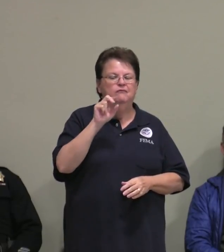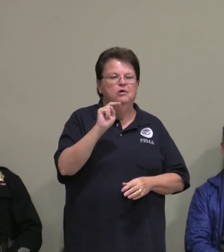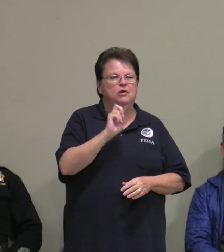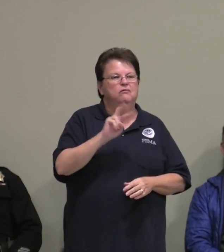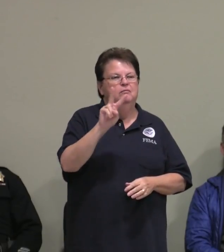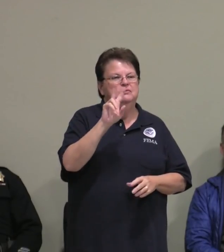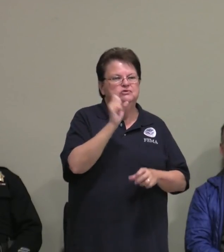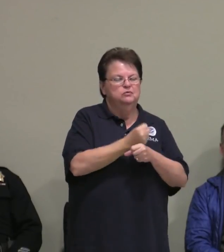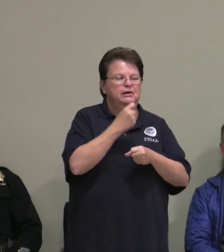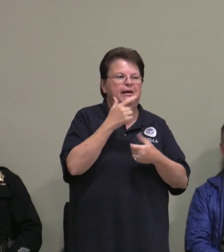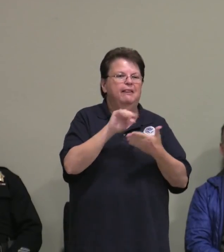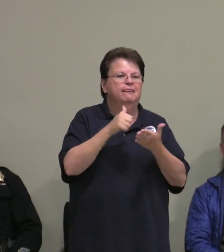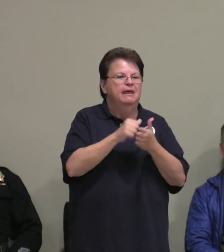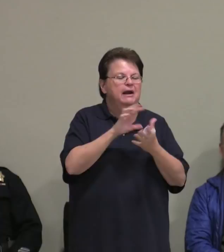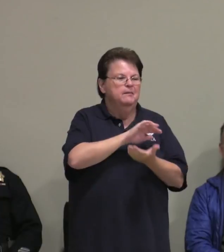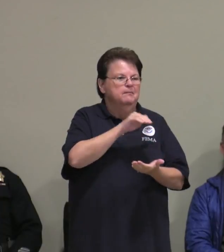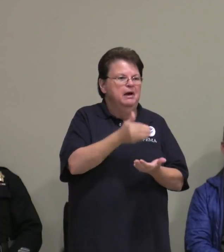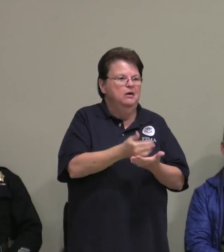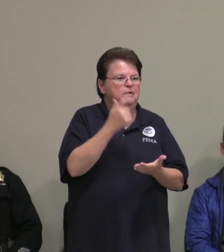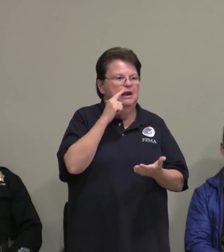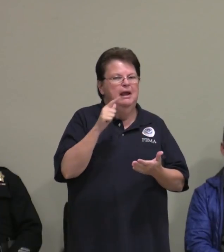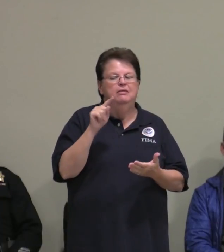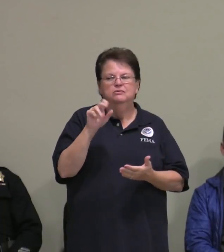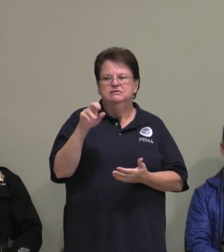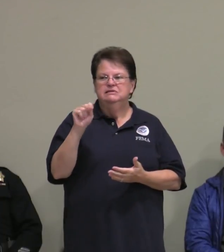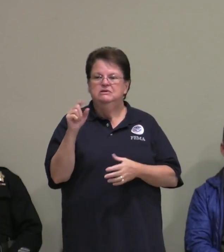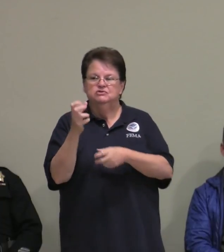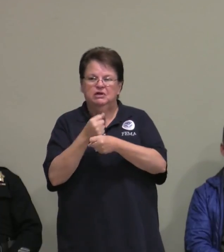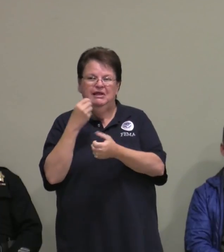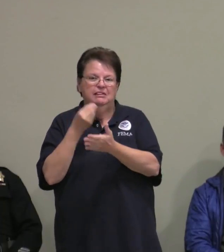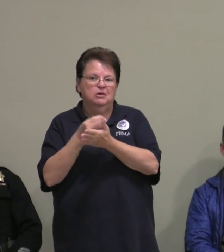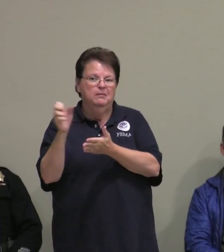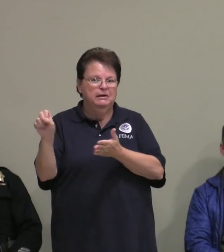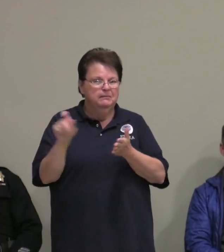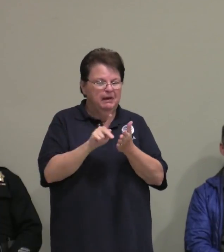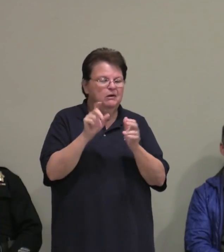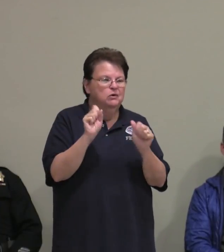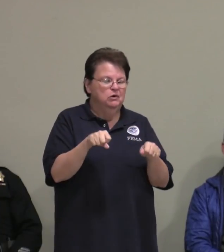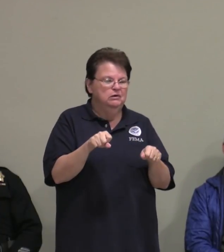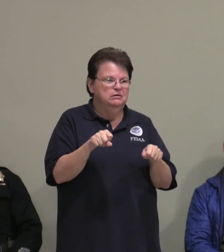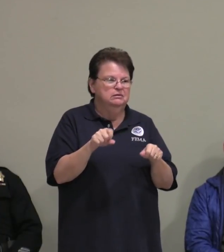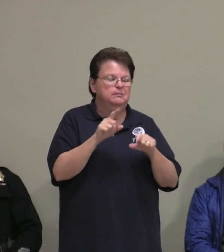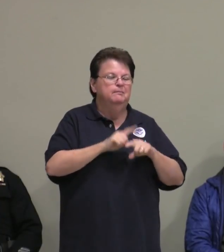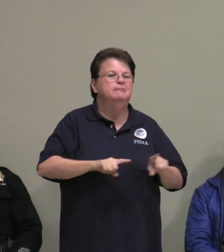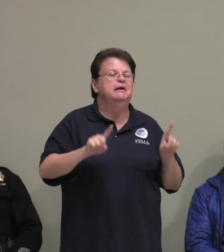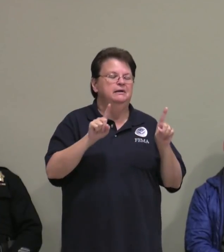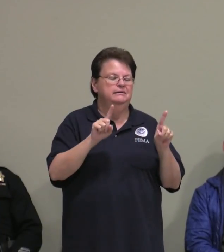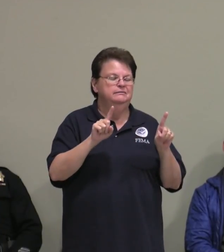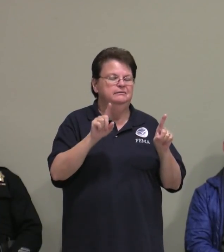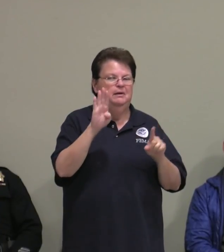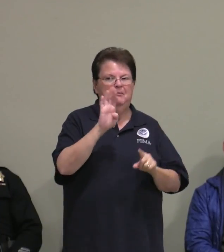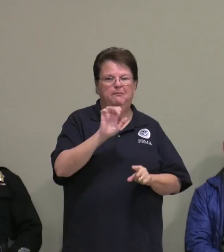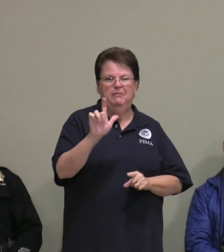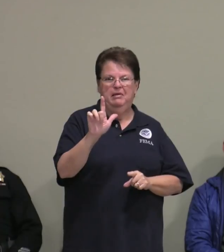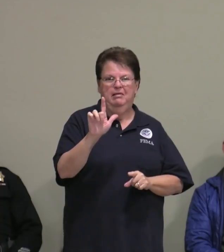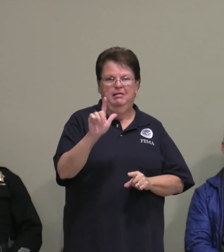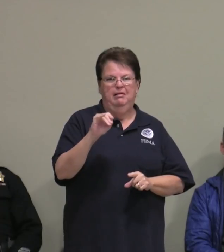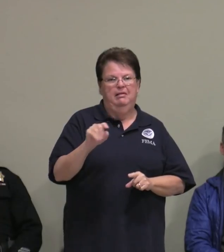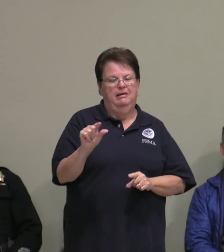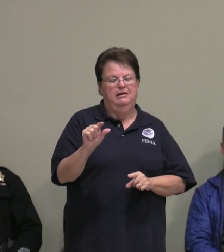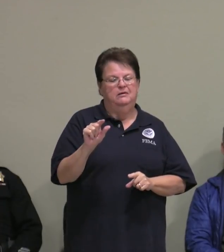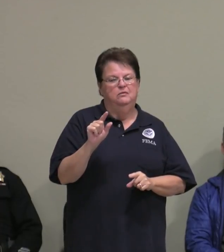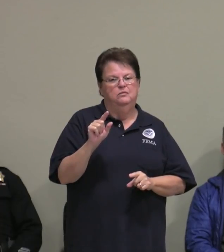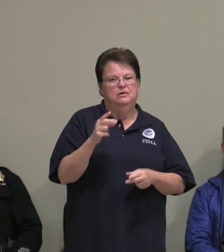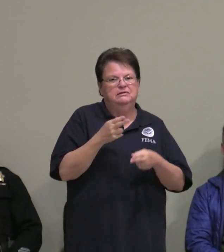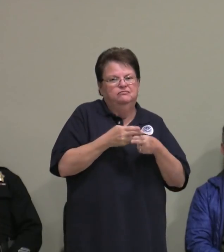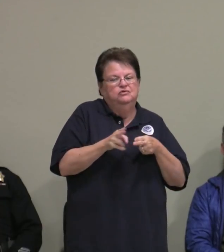so that we could get those amounts and the tenants could get their money back. The billing, although it was for